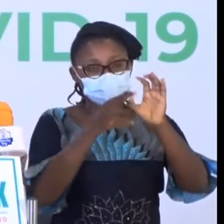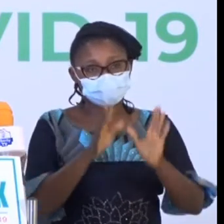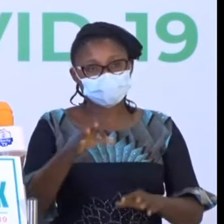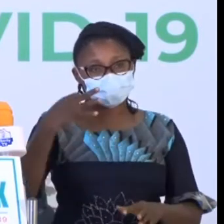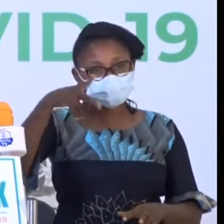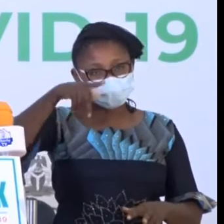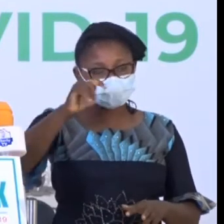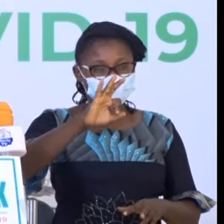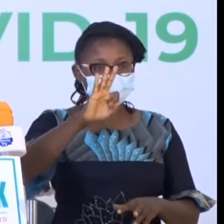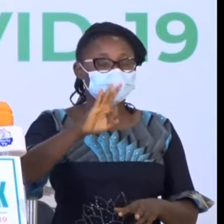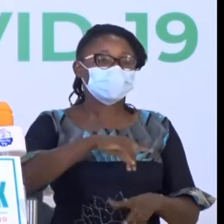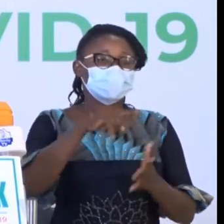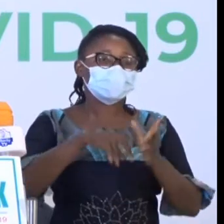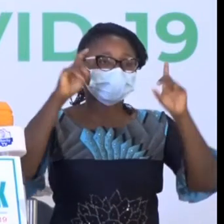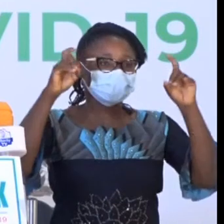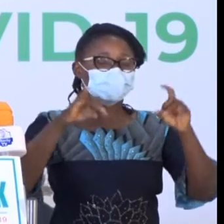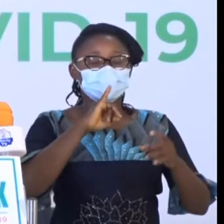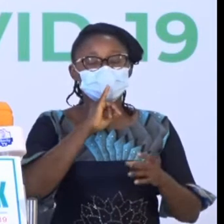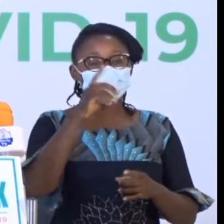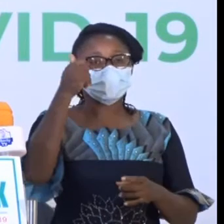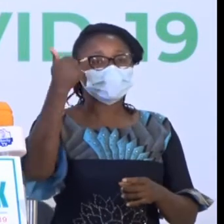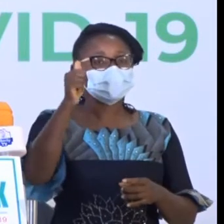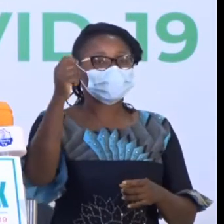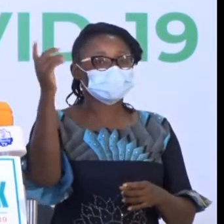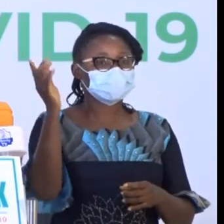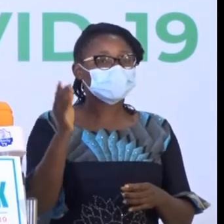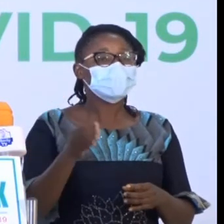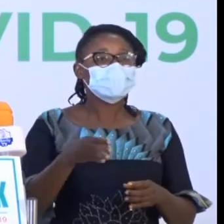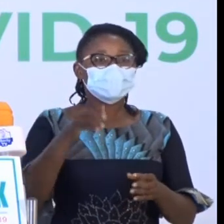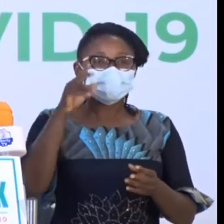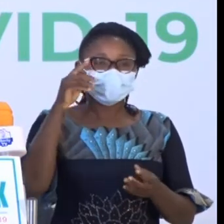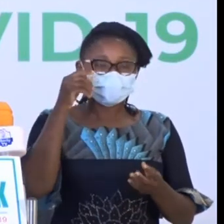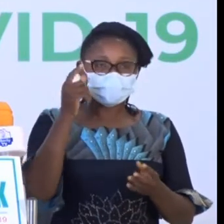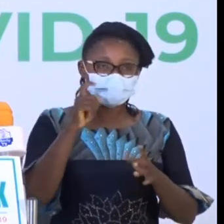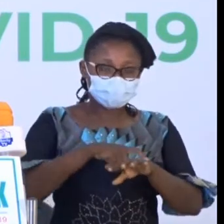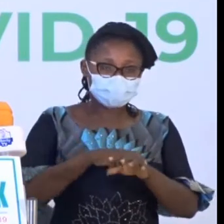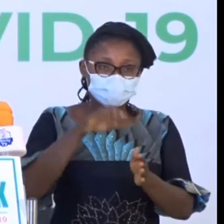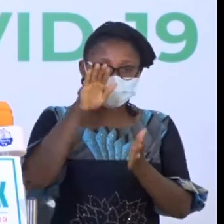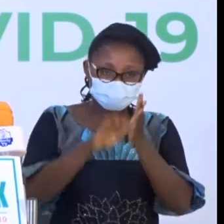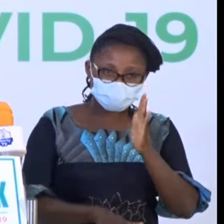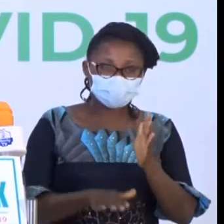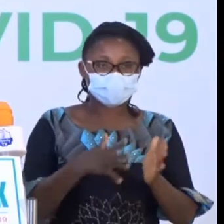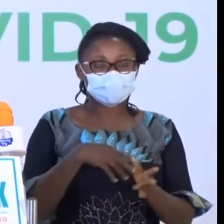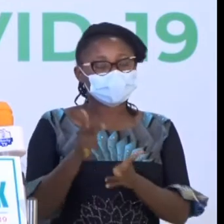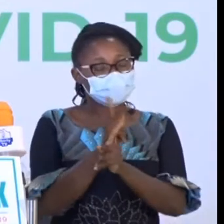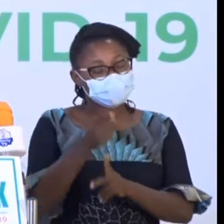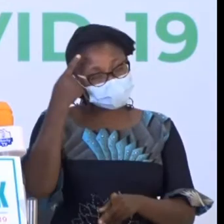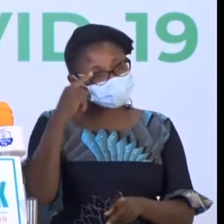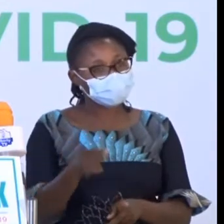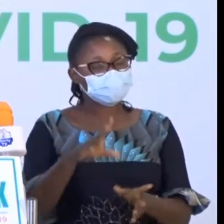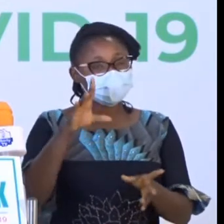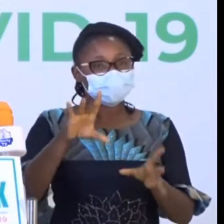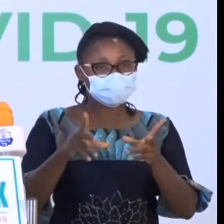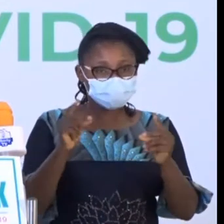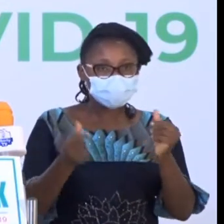of school and business activities in the country. Mamora, who expressed this fear at the 67th Joint National Briefing of the Presidential